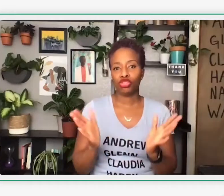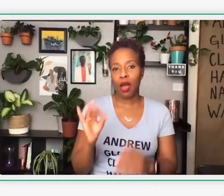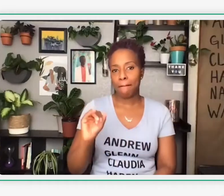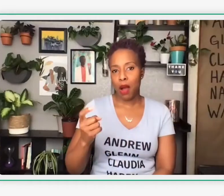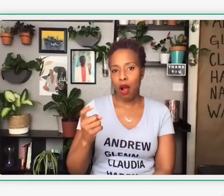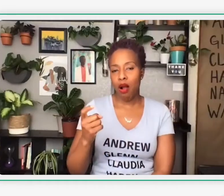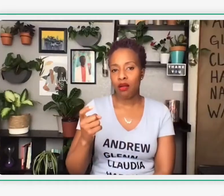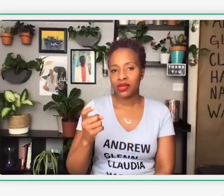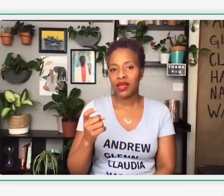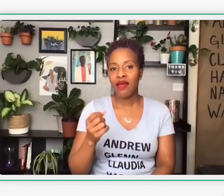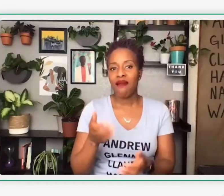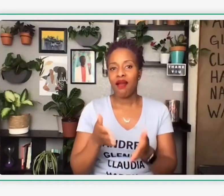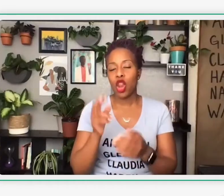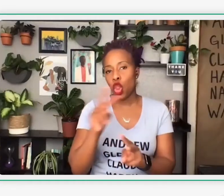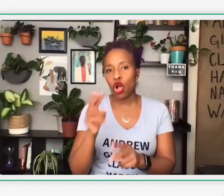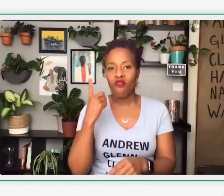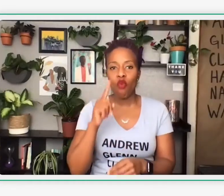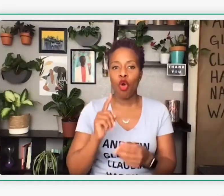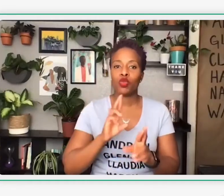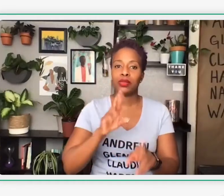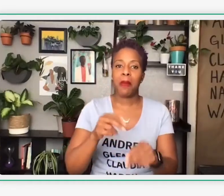tech, please use the chat box.